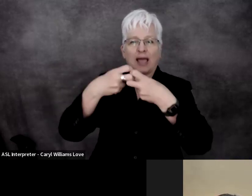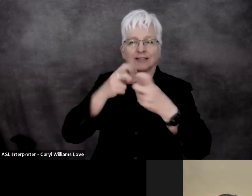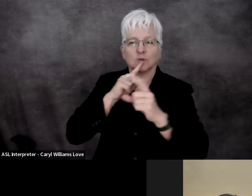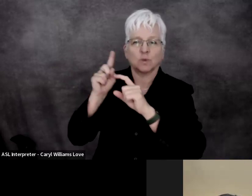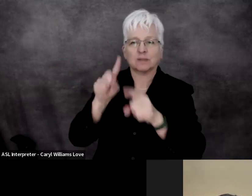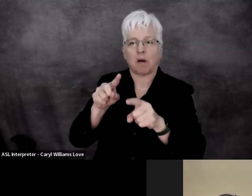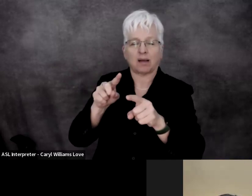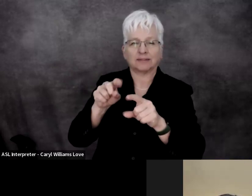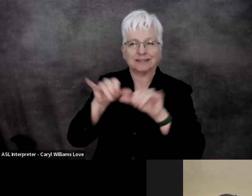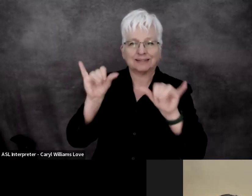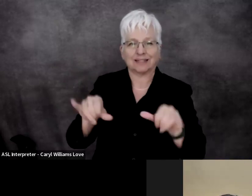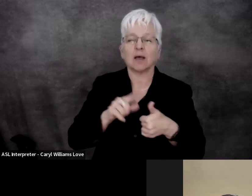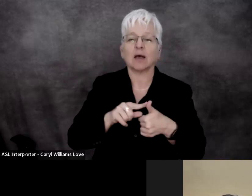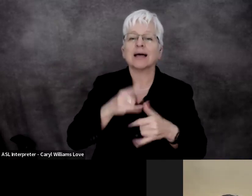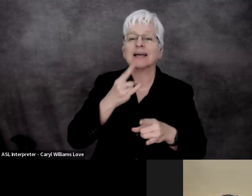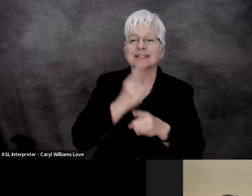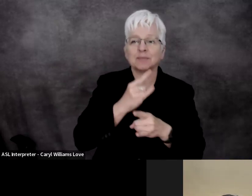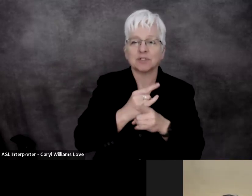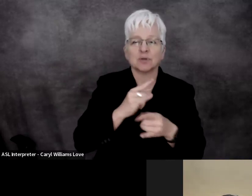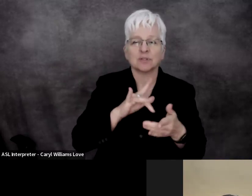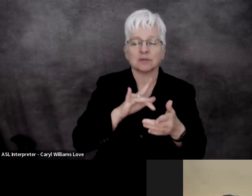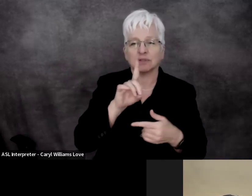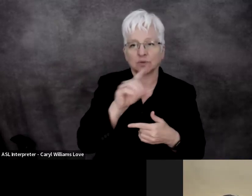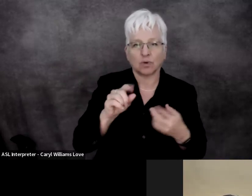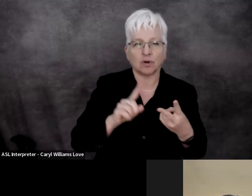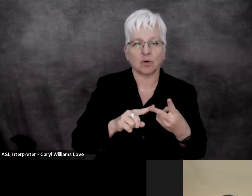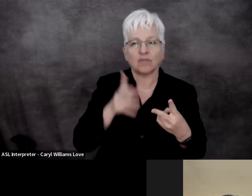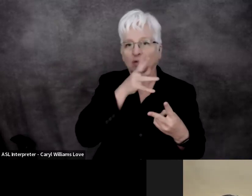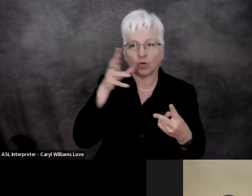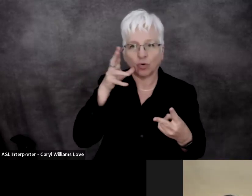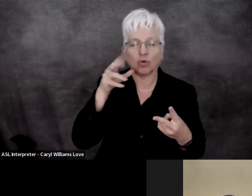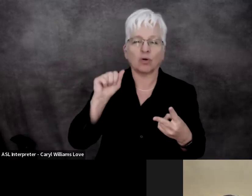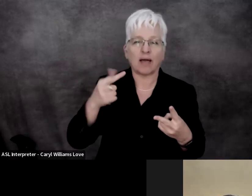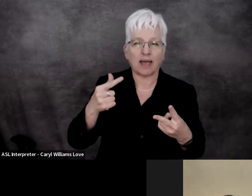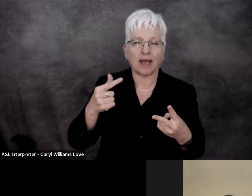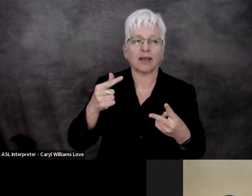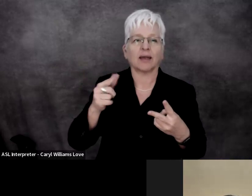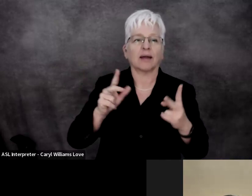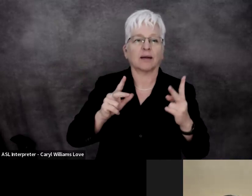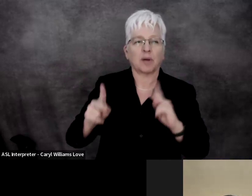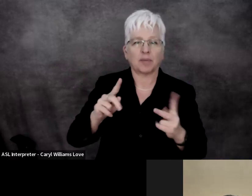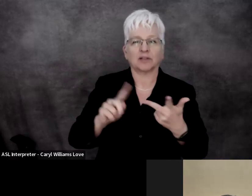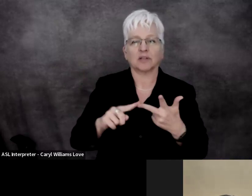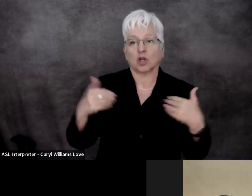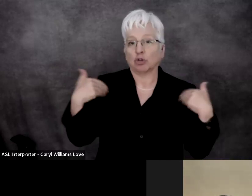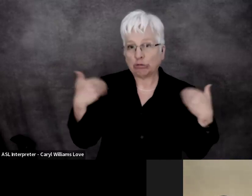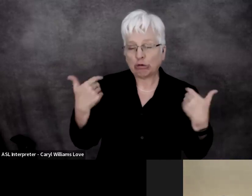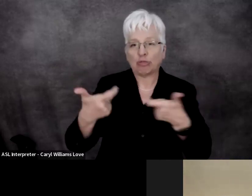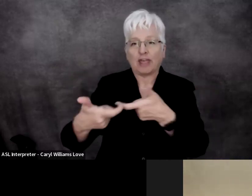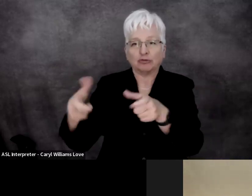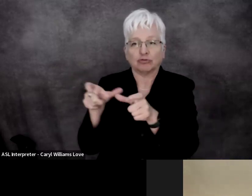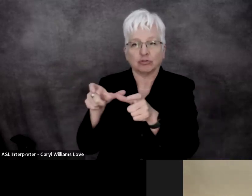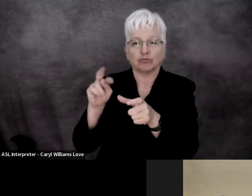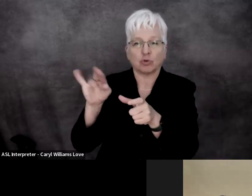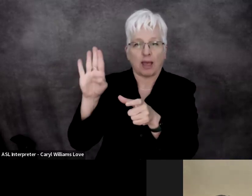disorder, rural and agricultural populations, youth, and tribes. And today we